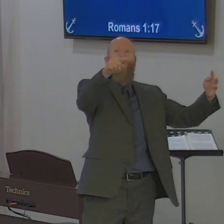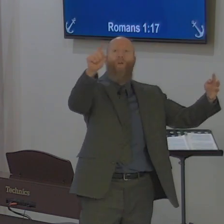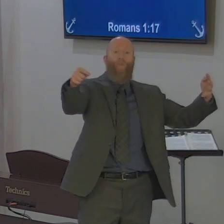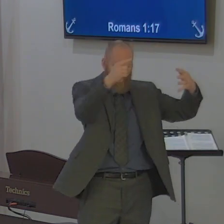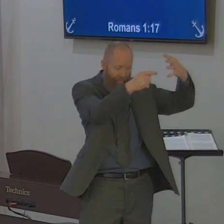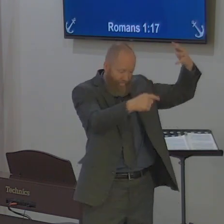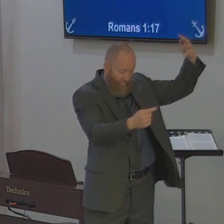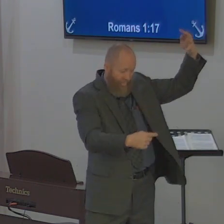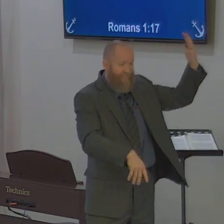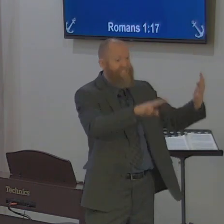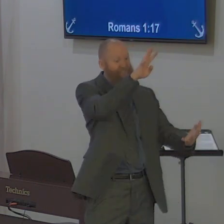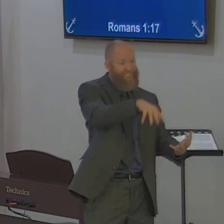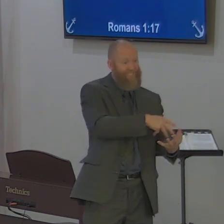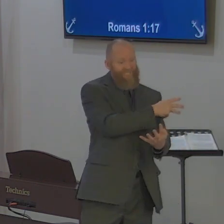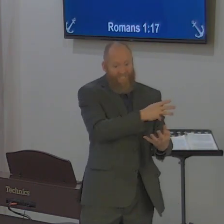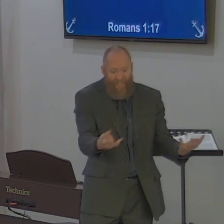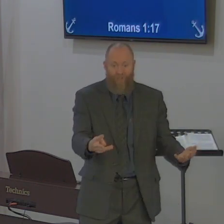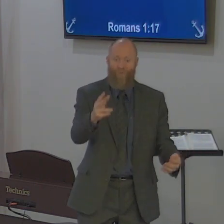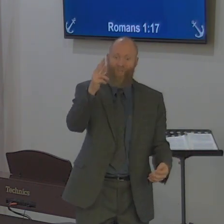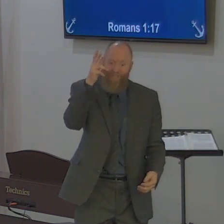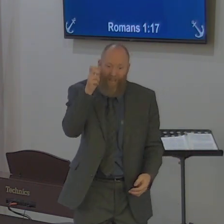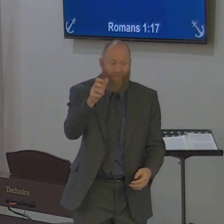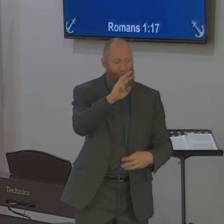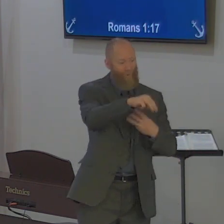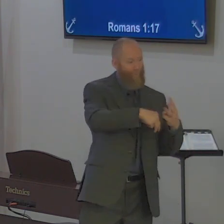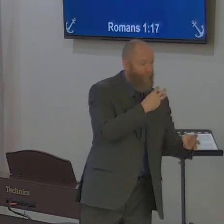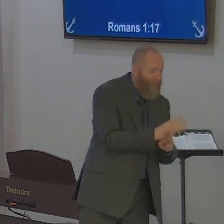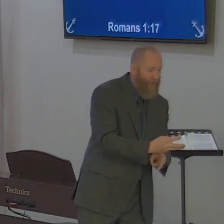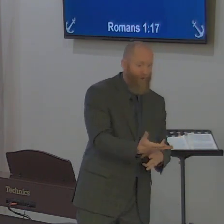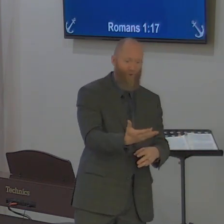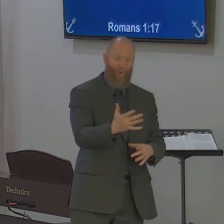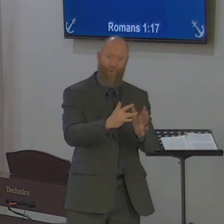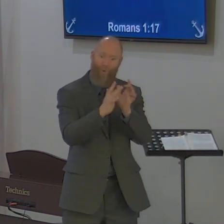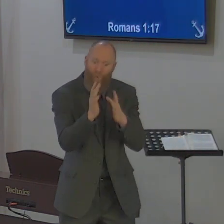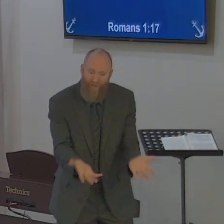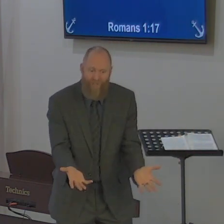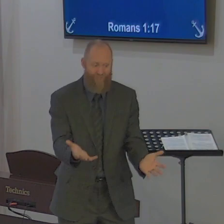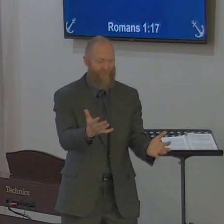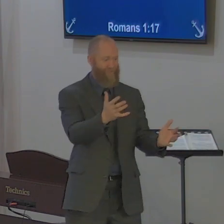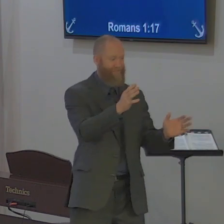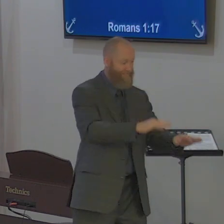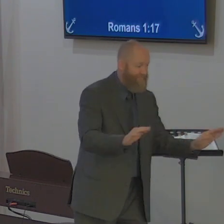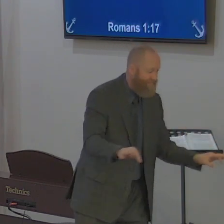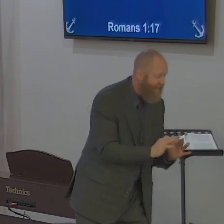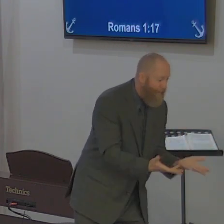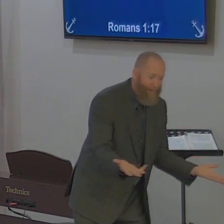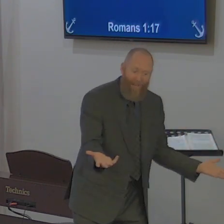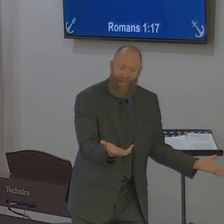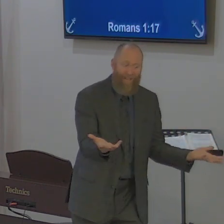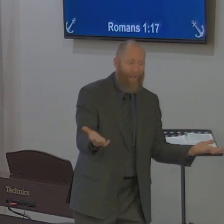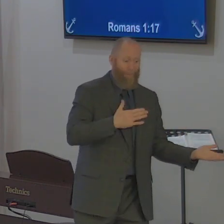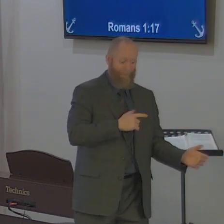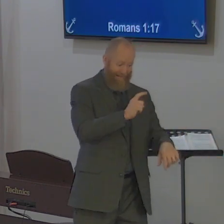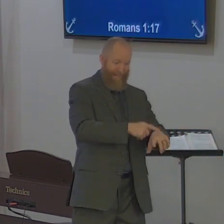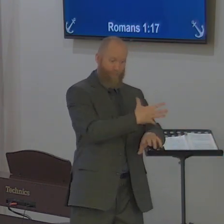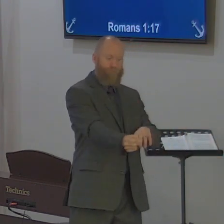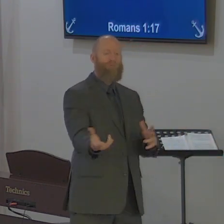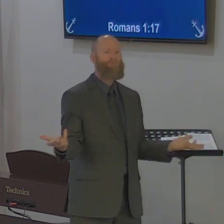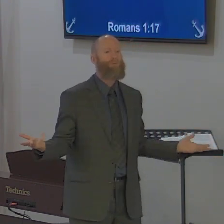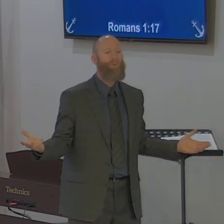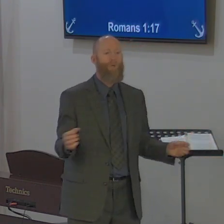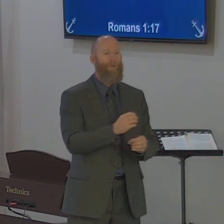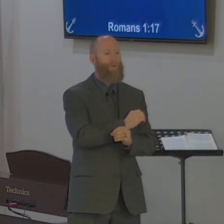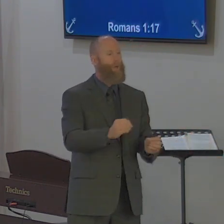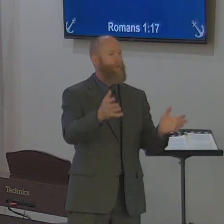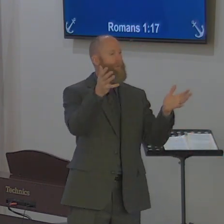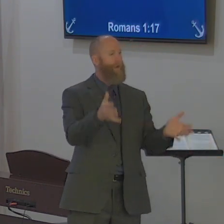the world, and the devil, they're all taking as much time as they can so we don't have time for God. We need to